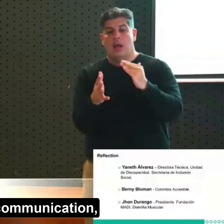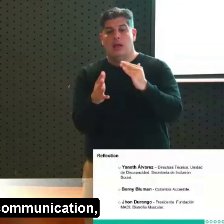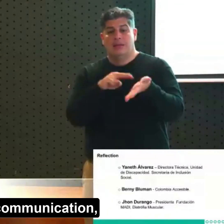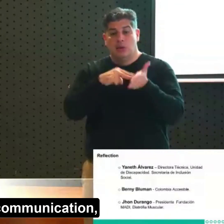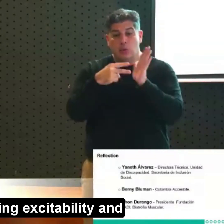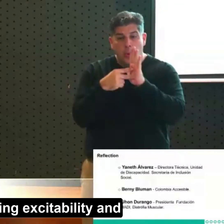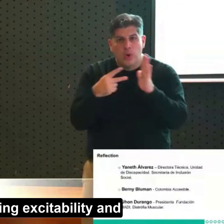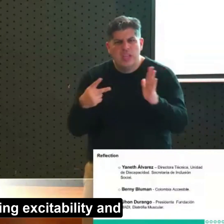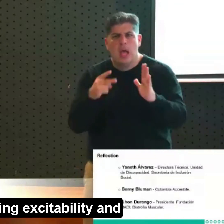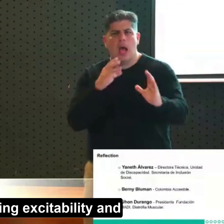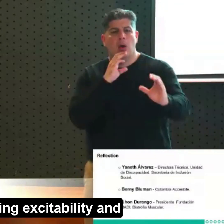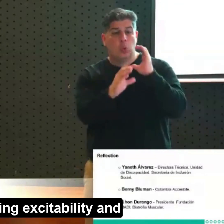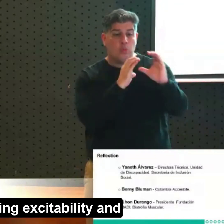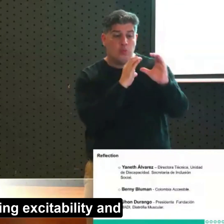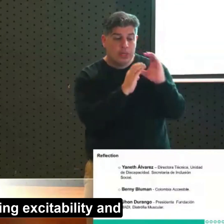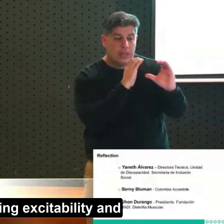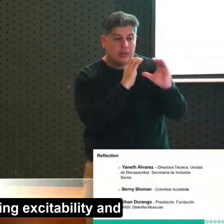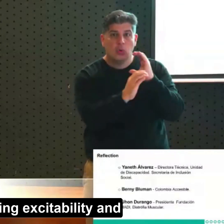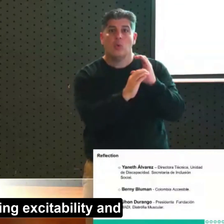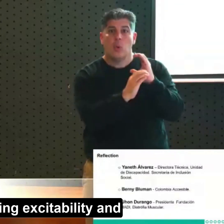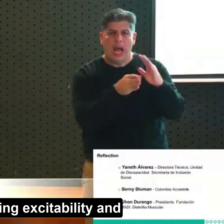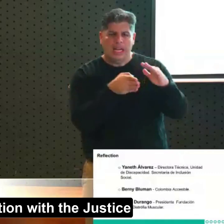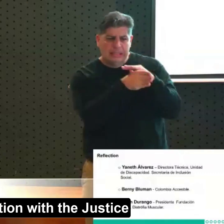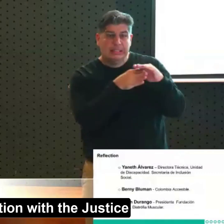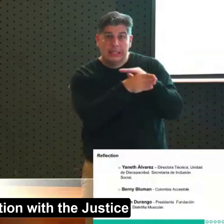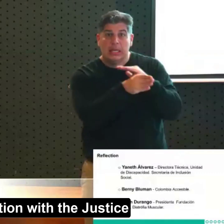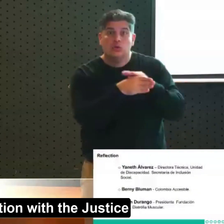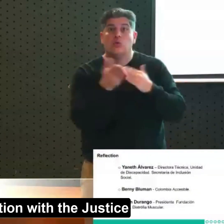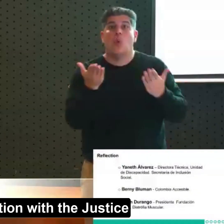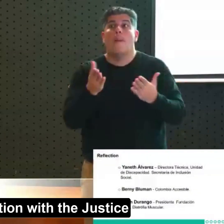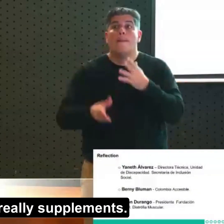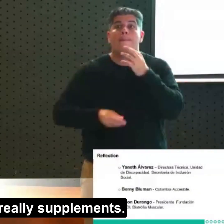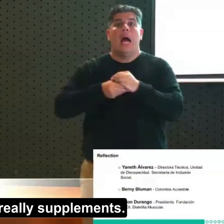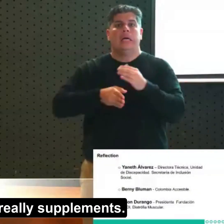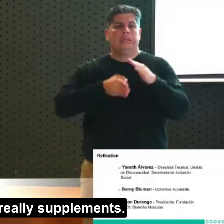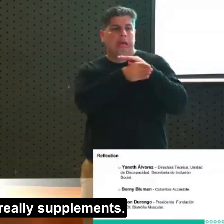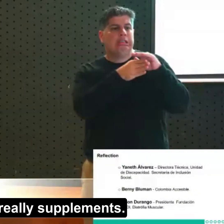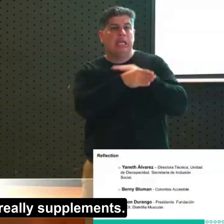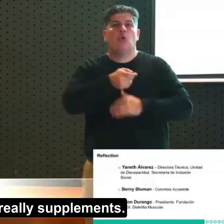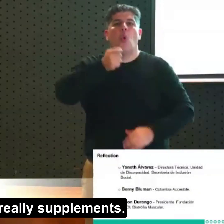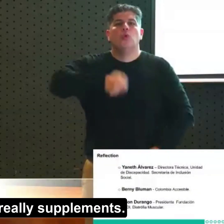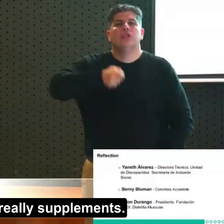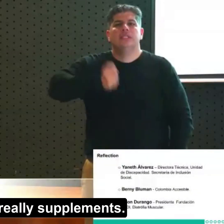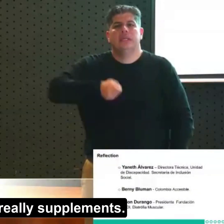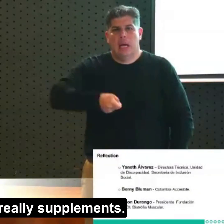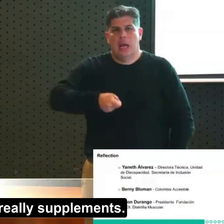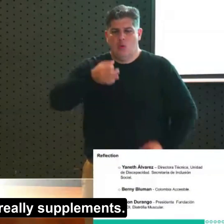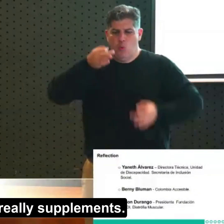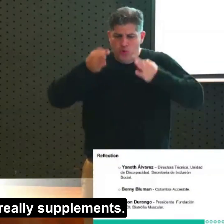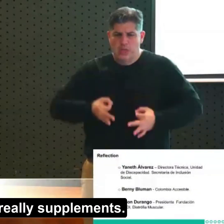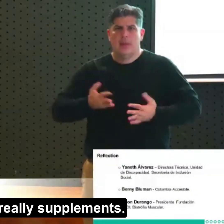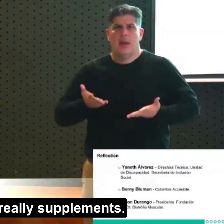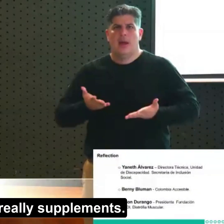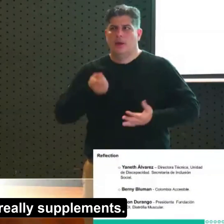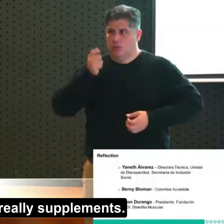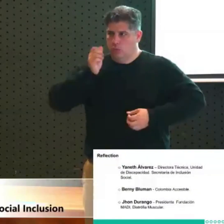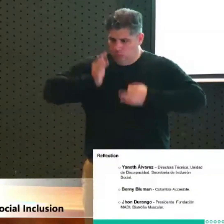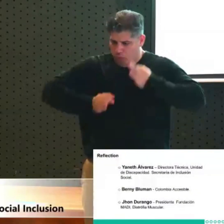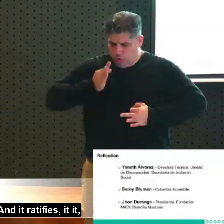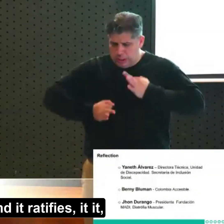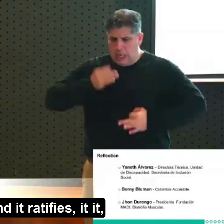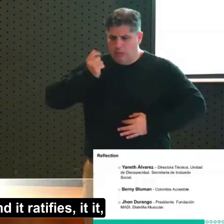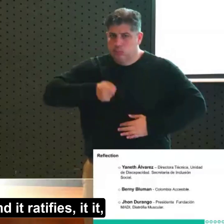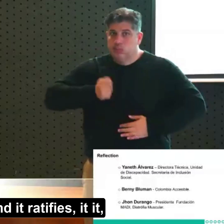and communication, ICT, regarding accessibility and communication with justice, we think that really